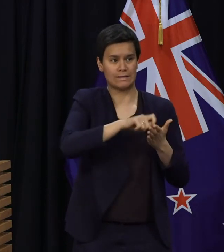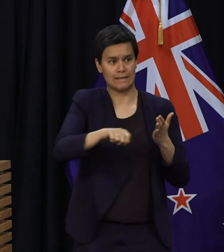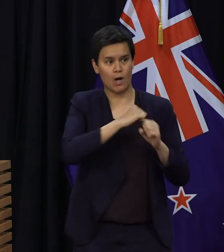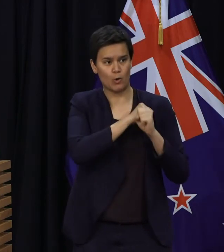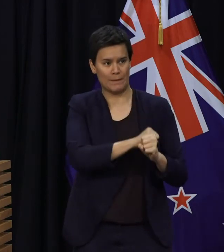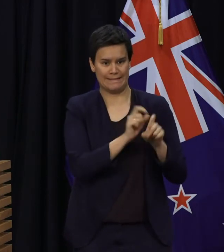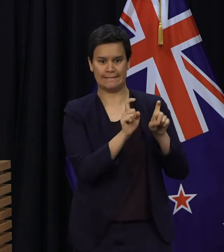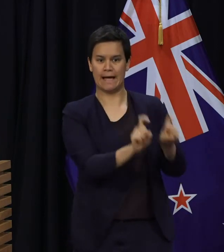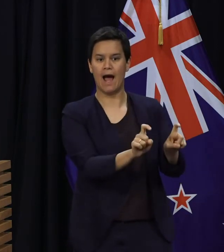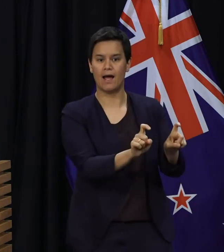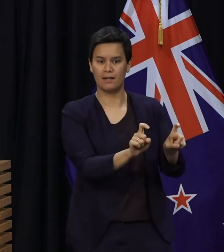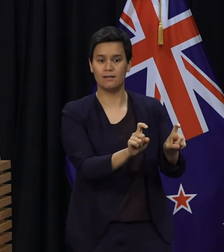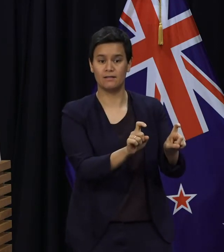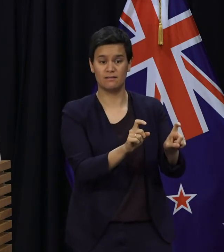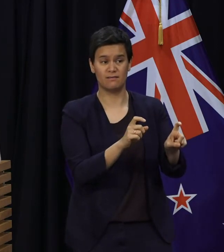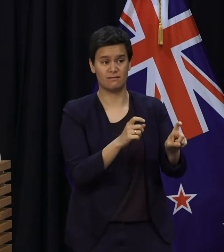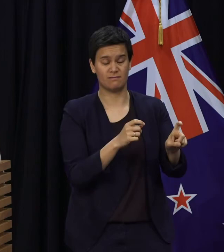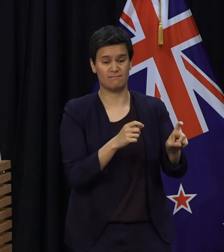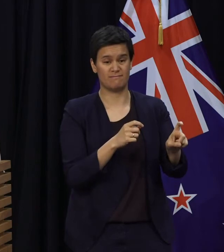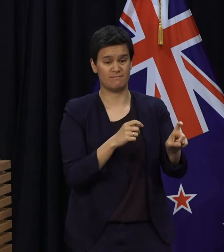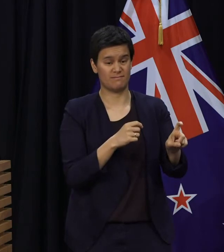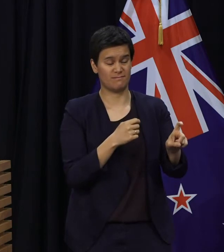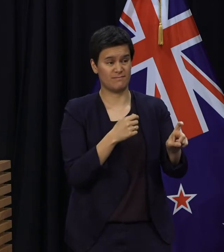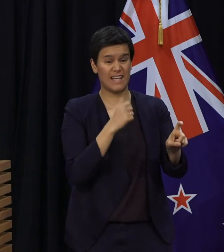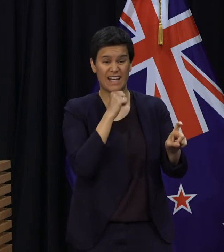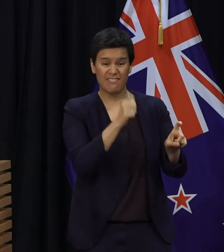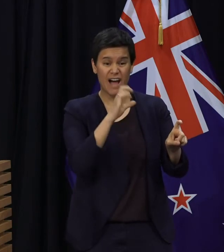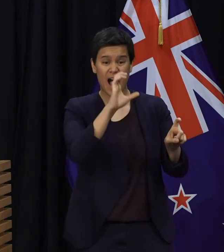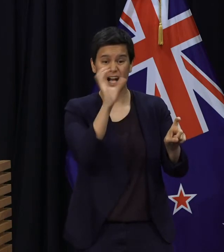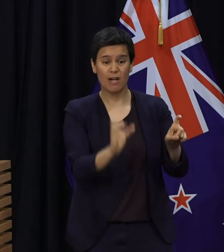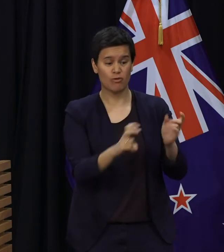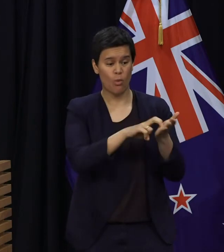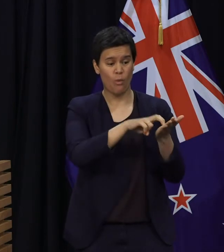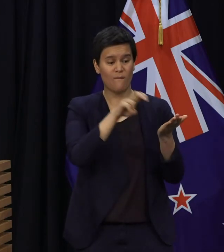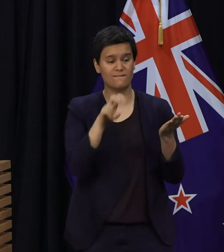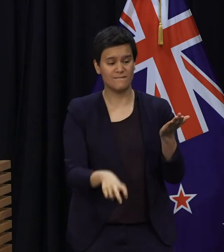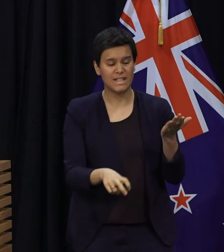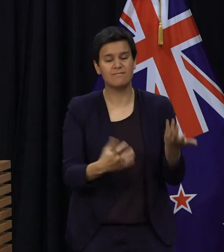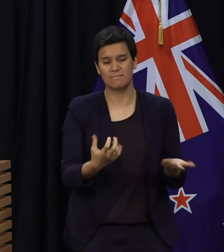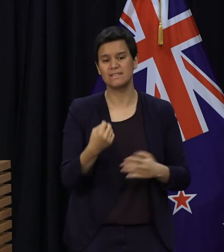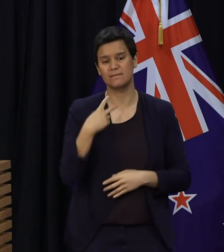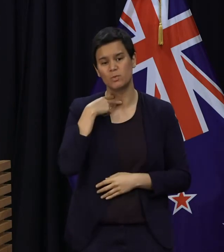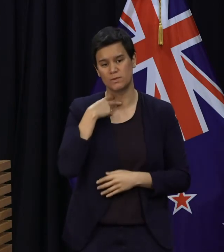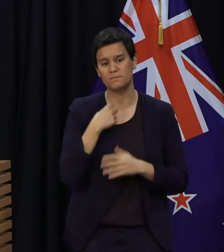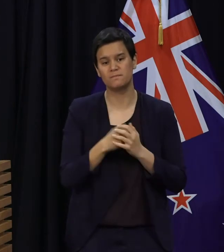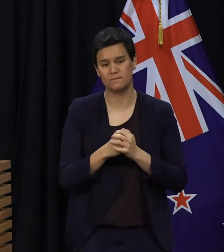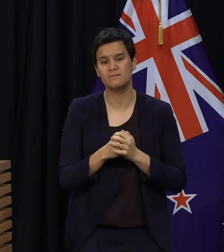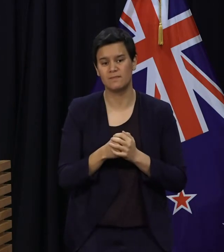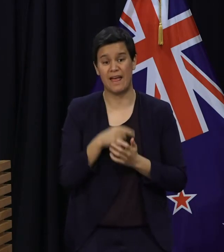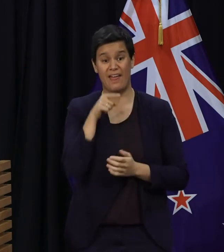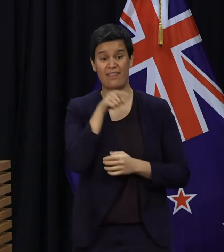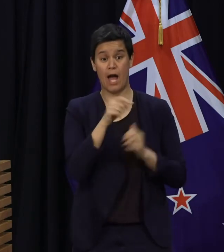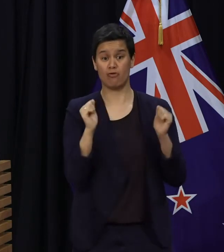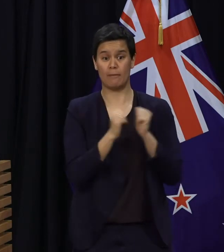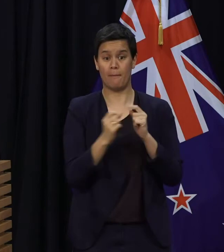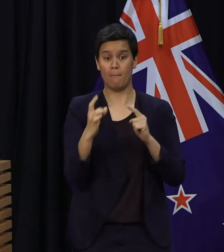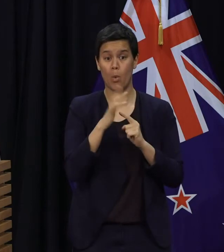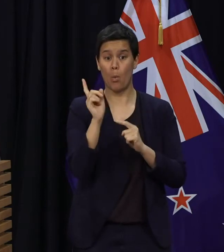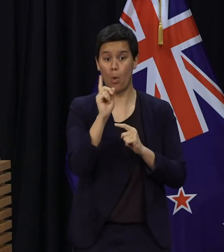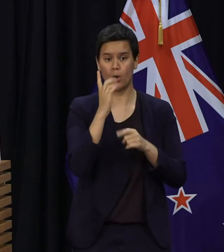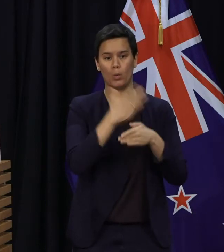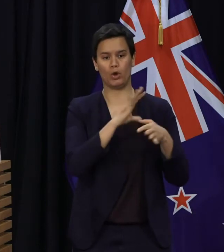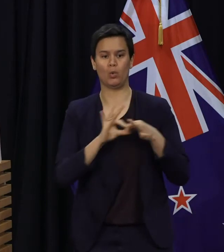would be disappointing for anyone to leave because it is reliant on participation globally. In your